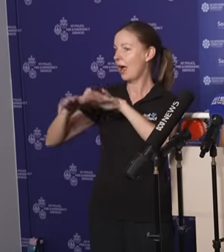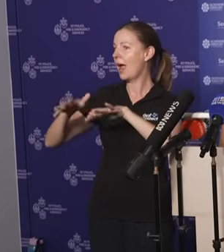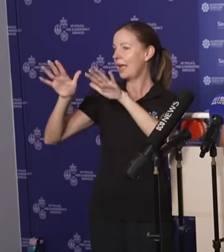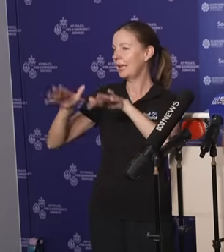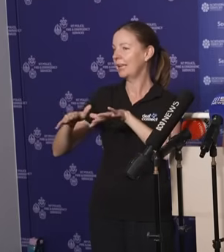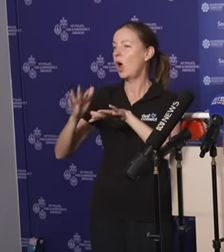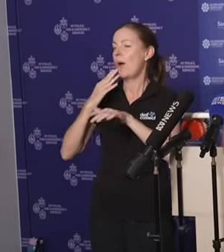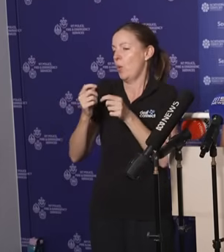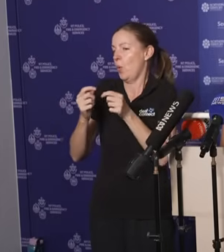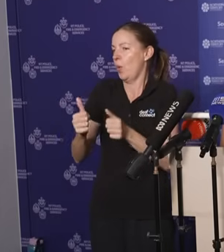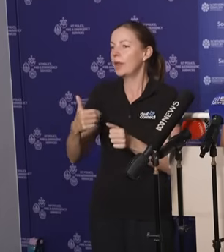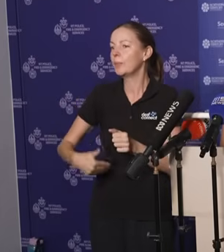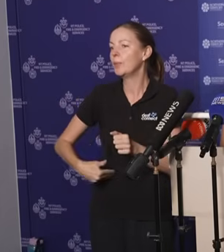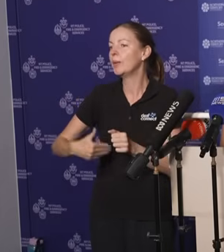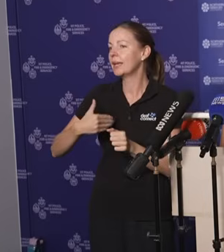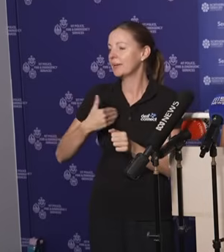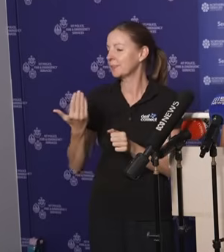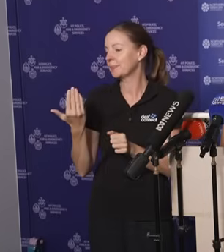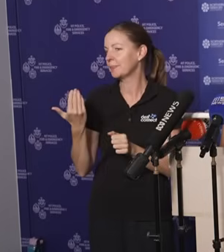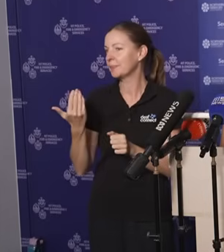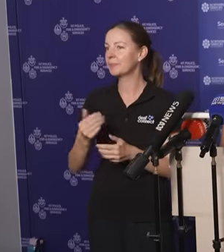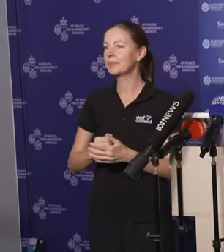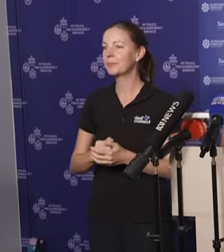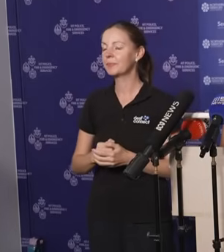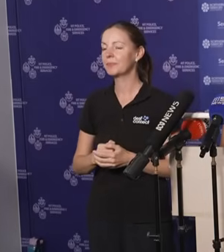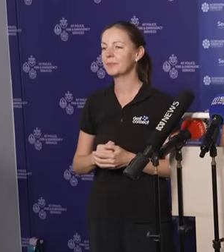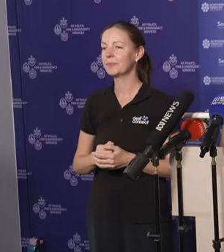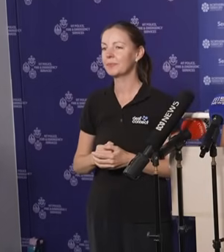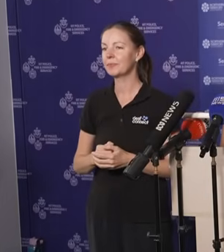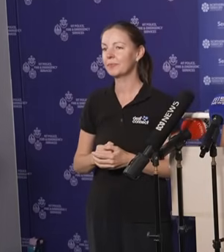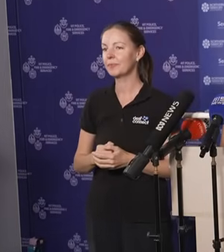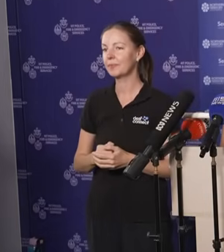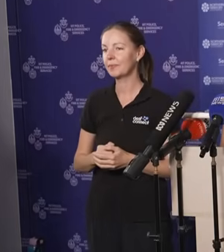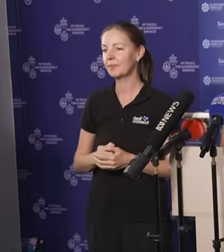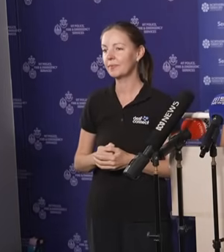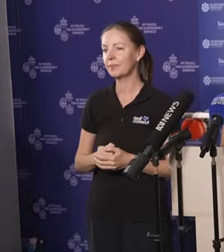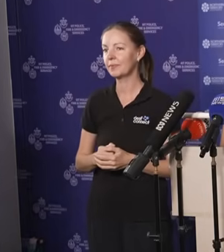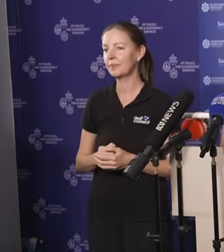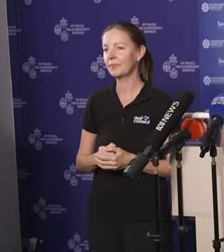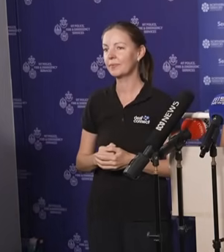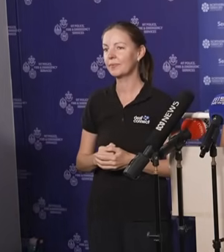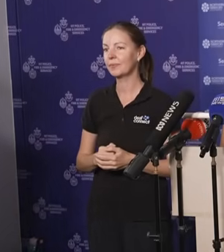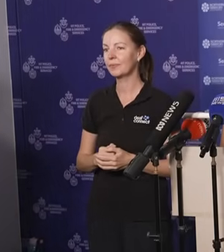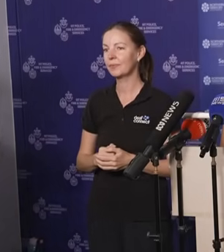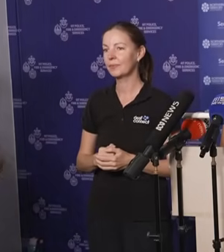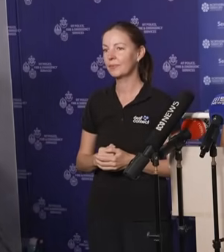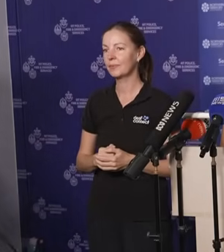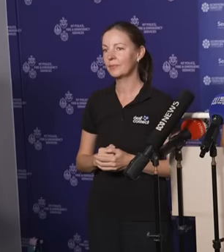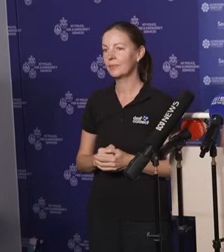morning. Croker Island, Mijalam, Purara,